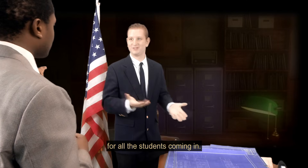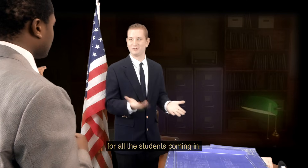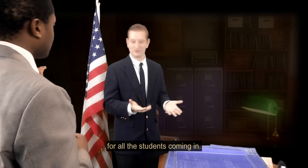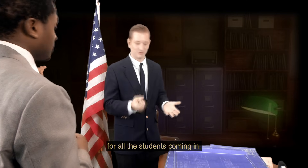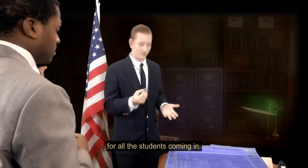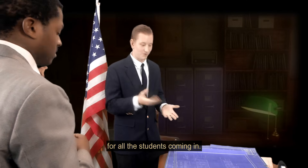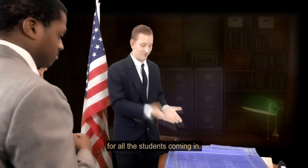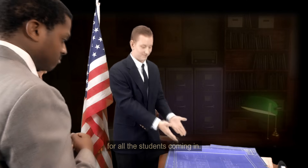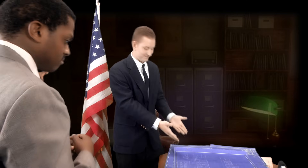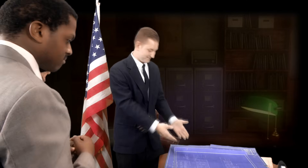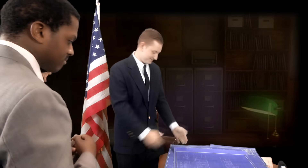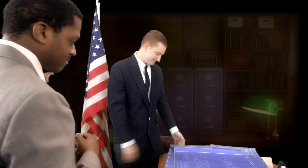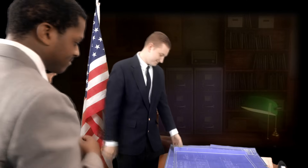students coming in.